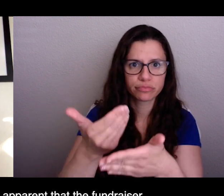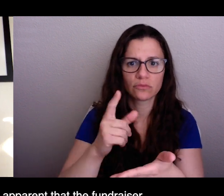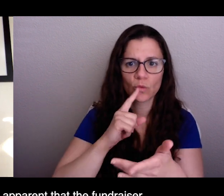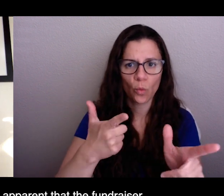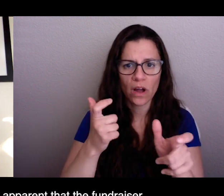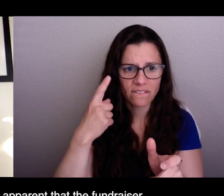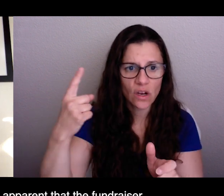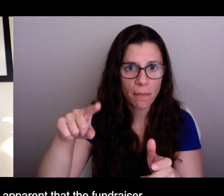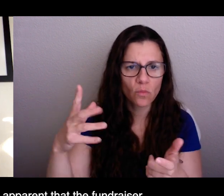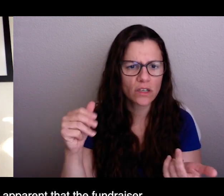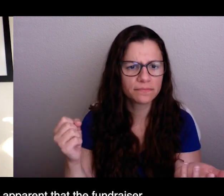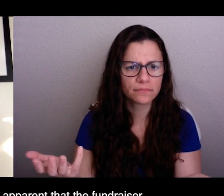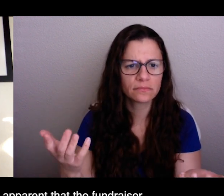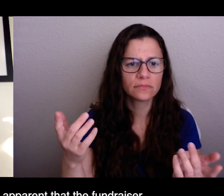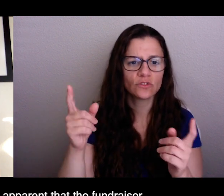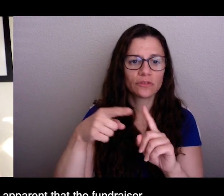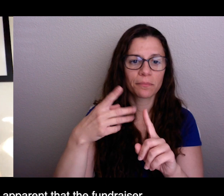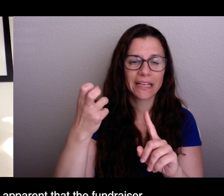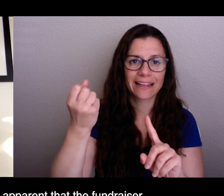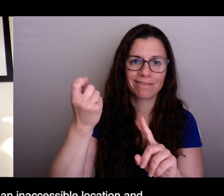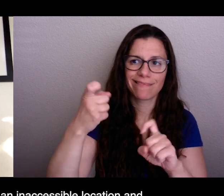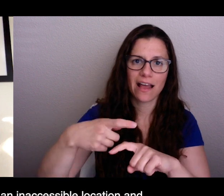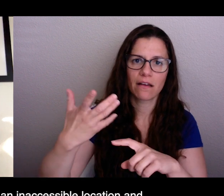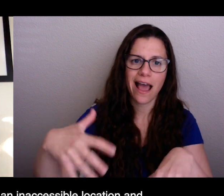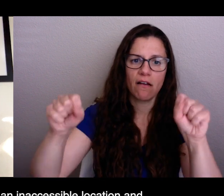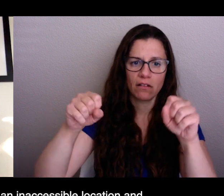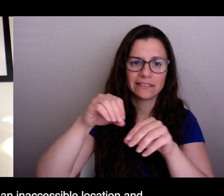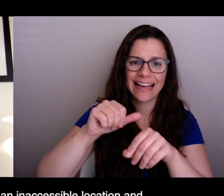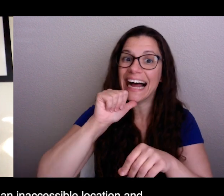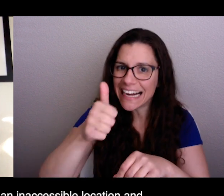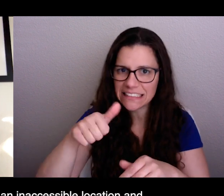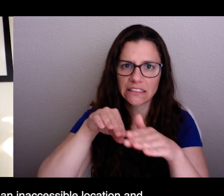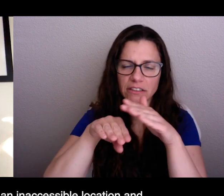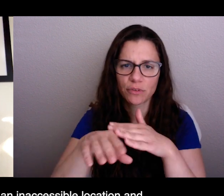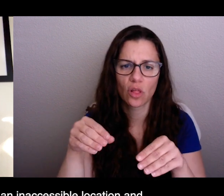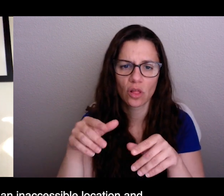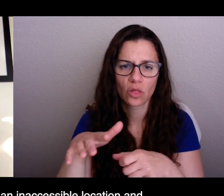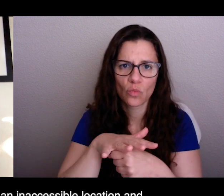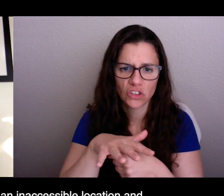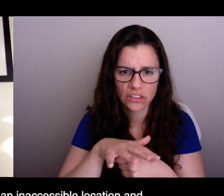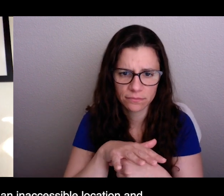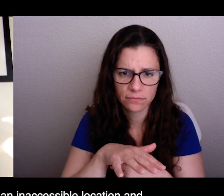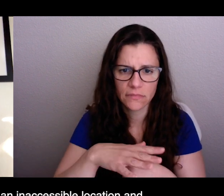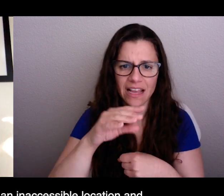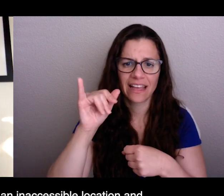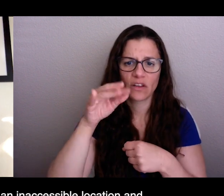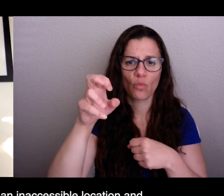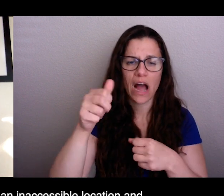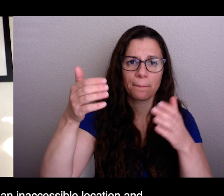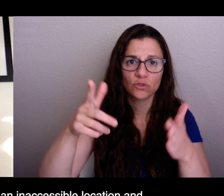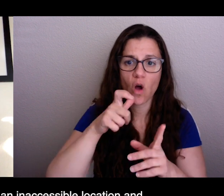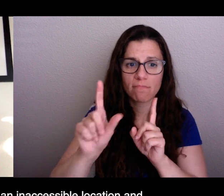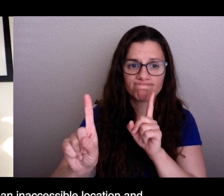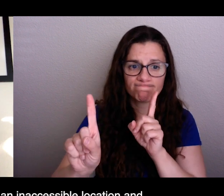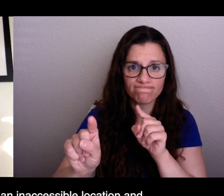fundraiser that was coming up pretty quick for them was going to be held in an inaccessible location, in